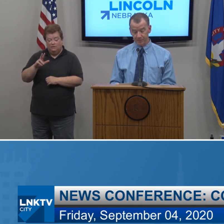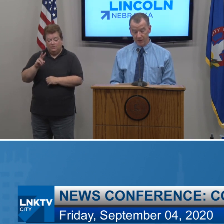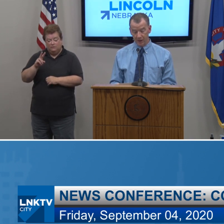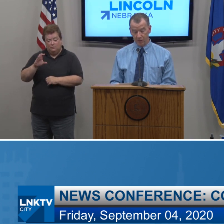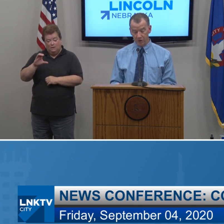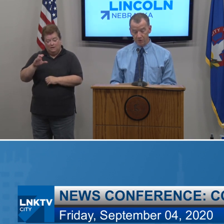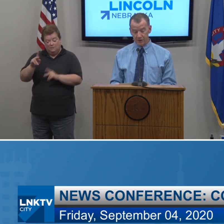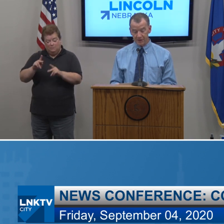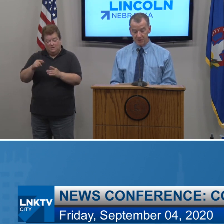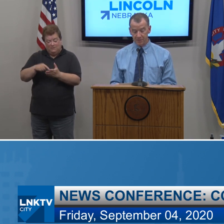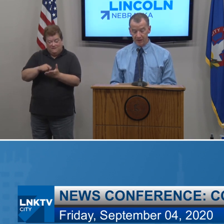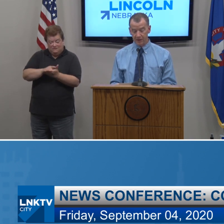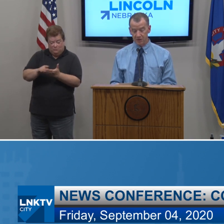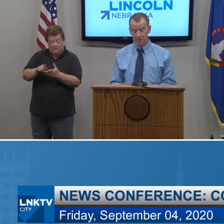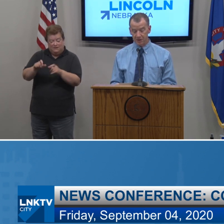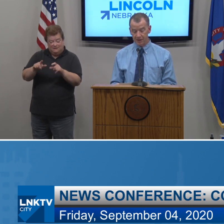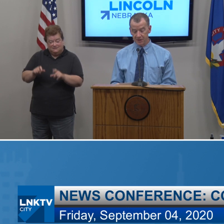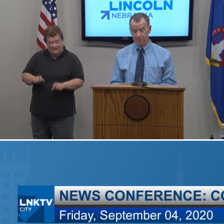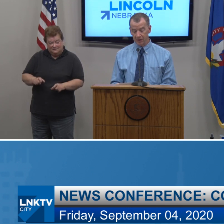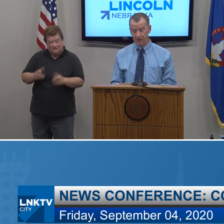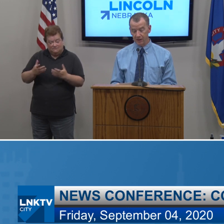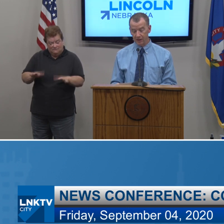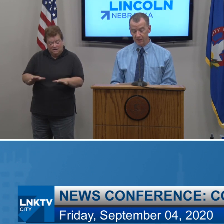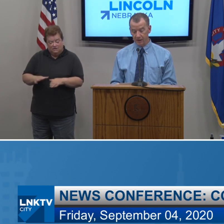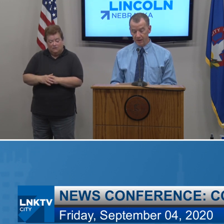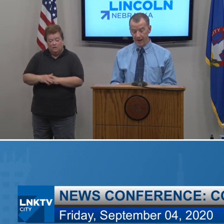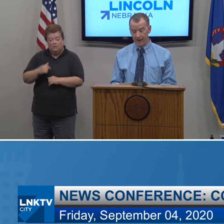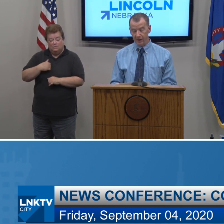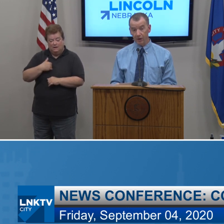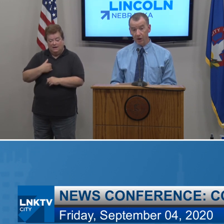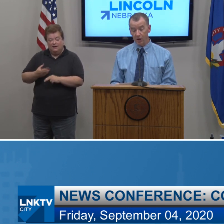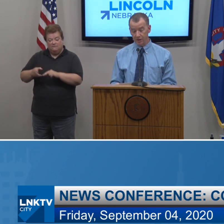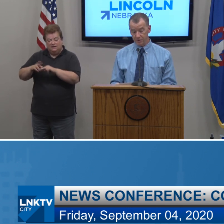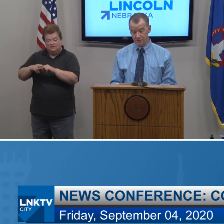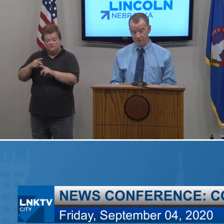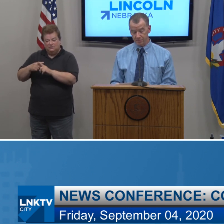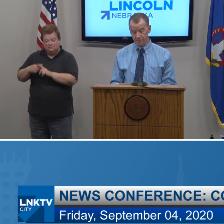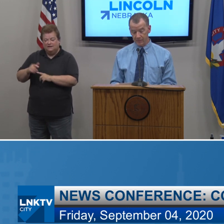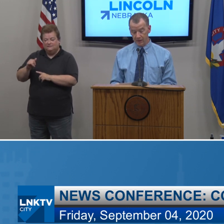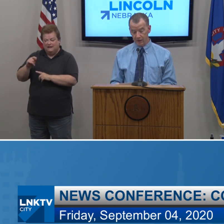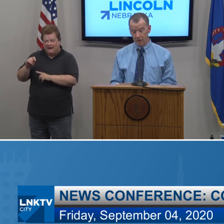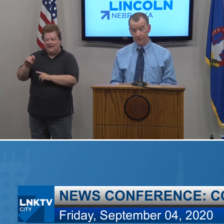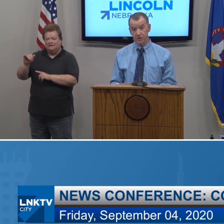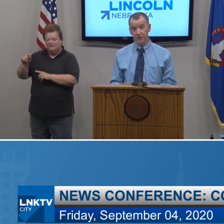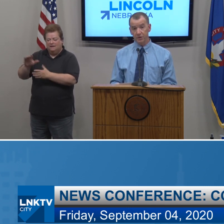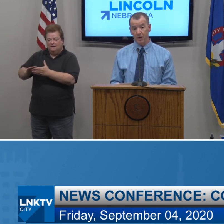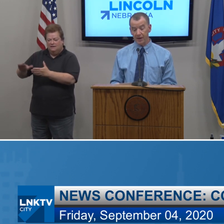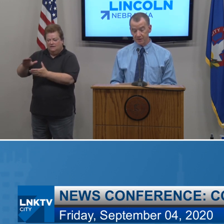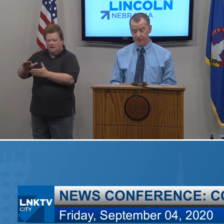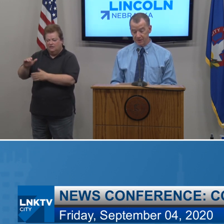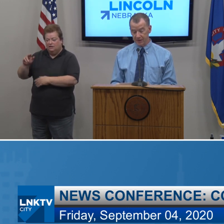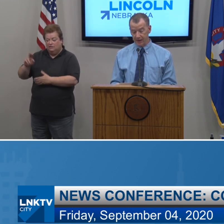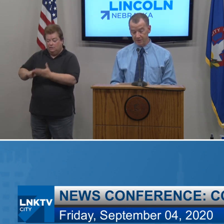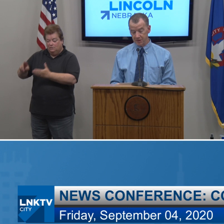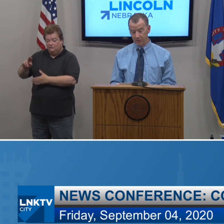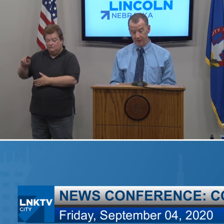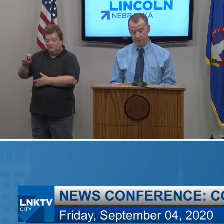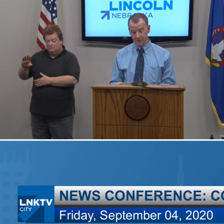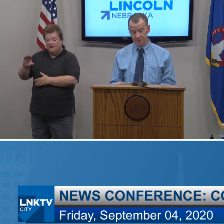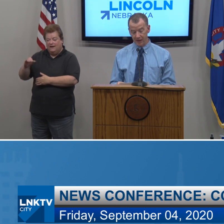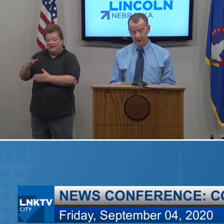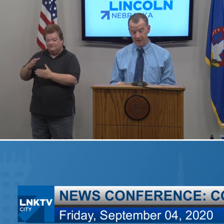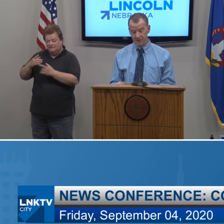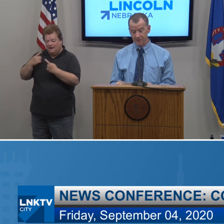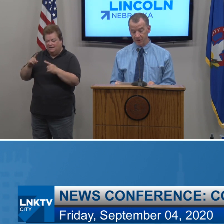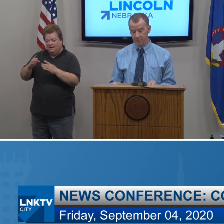tested. We do anticipate additional testing being done at area colleges. The University of Nebraska has announced a plan